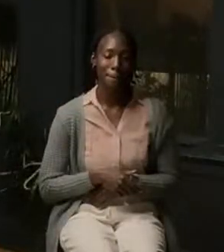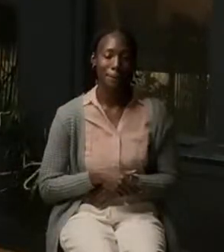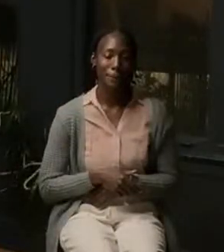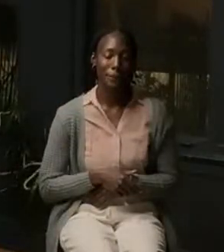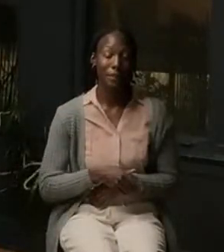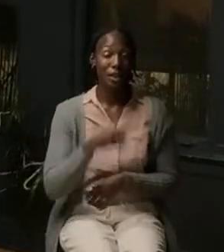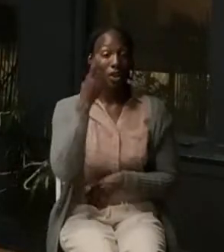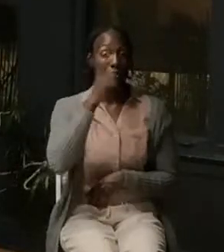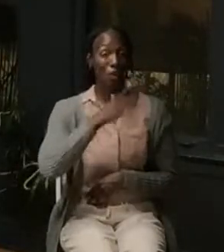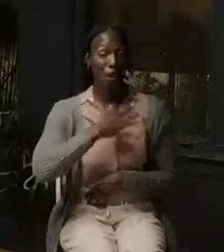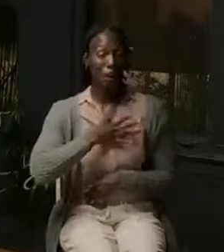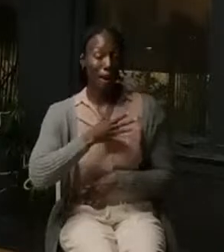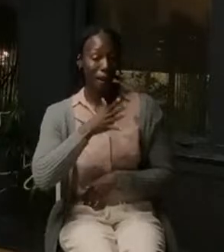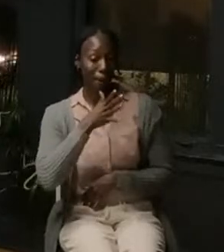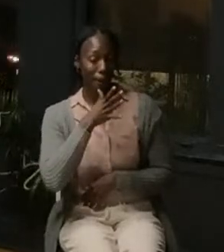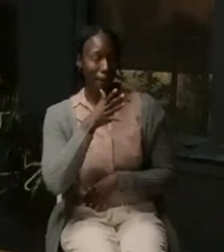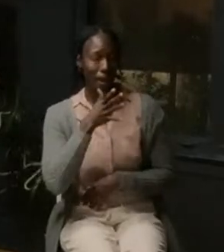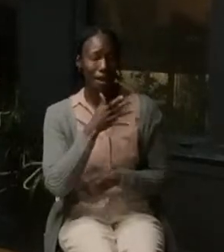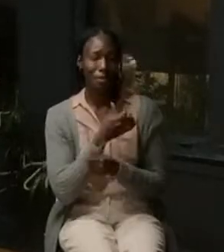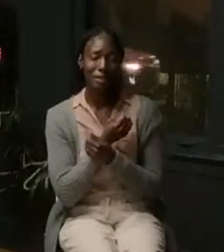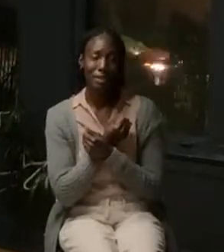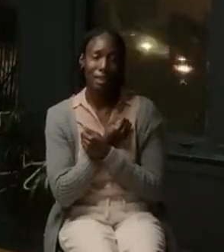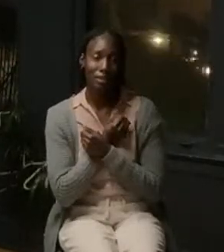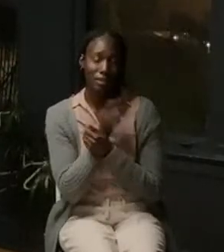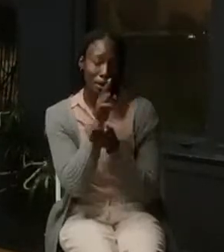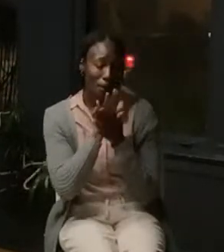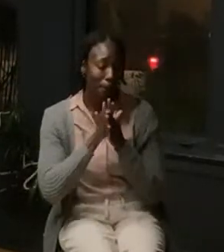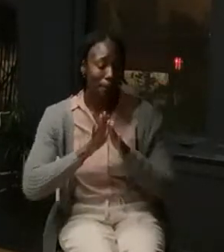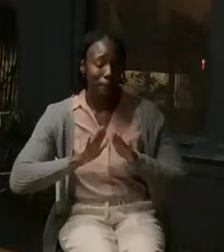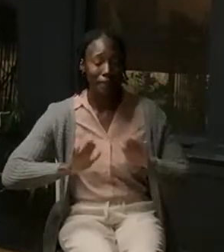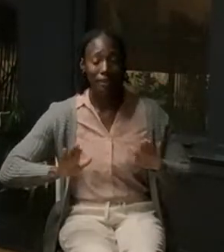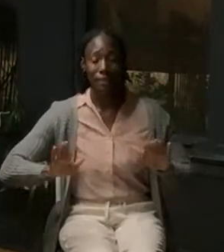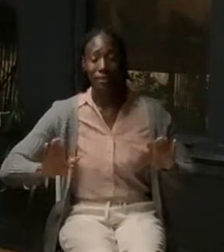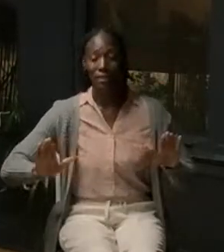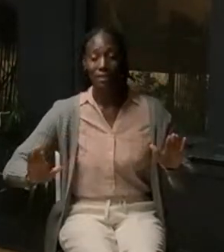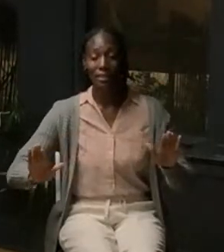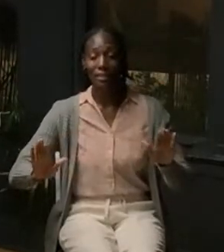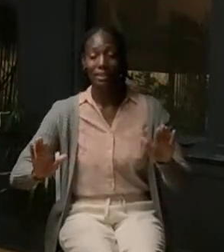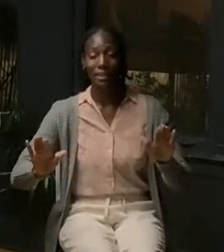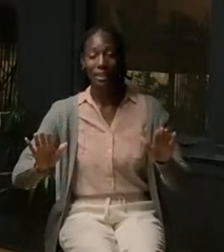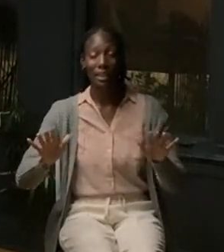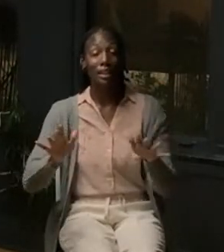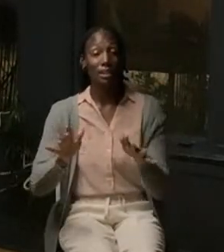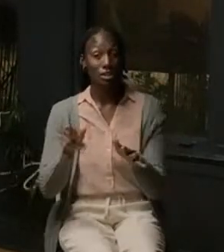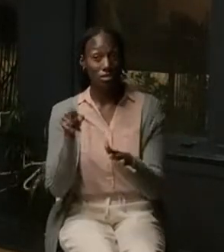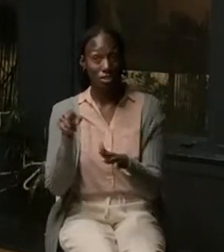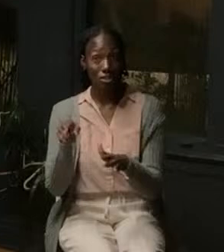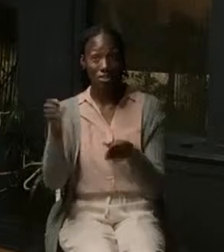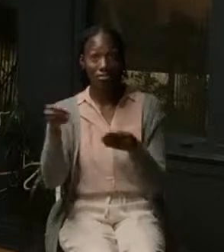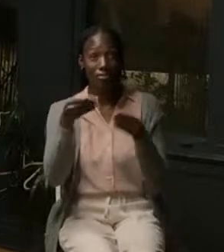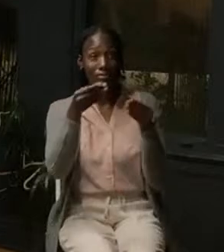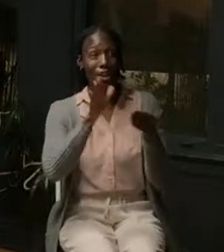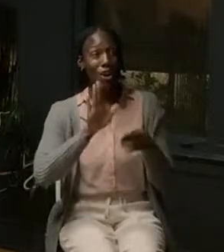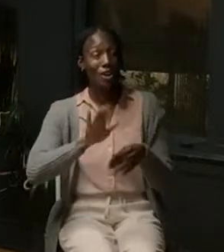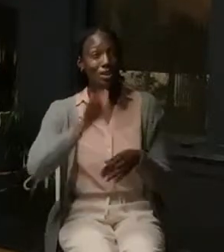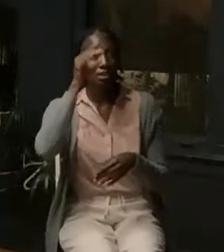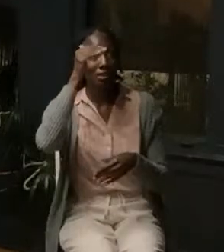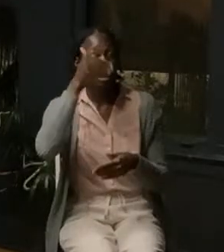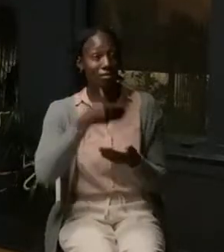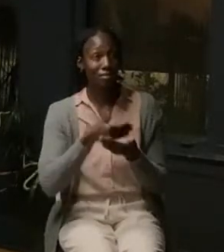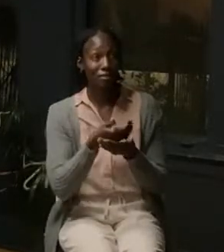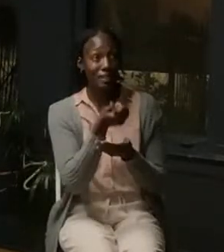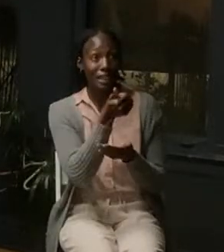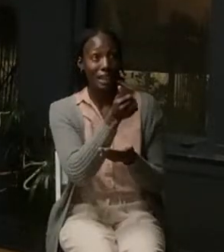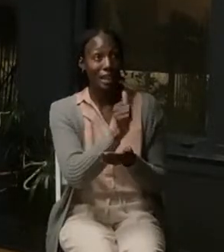For my mom so loved peace and quiet, she gave her woebegone son, that whosoever believeth in keeping him